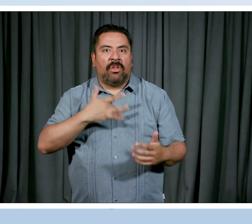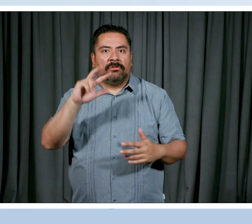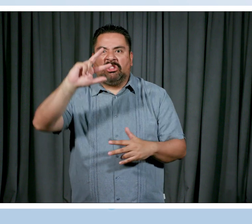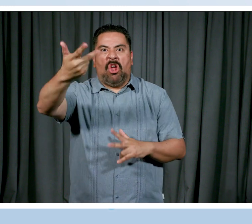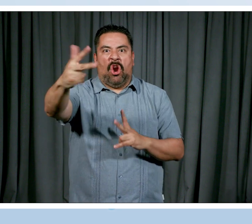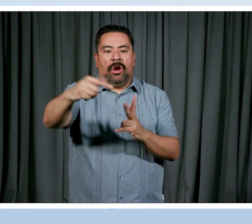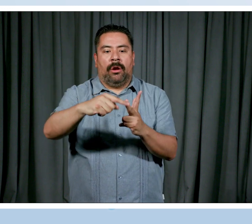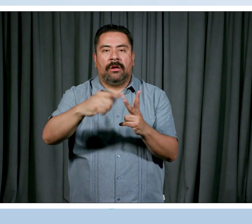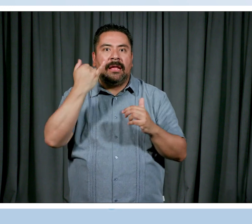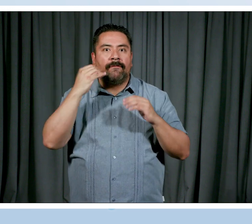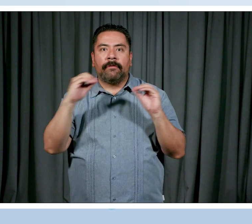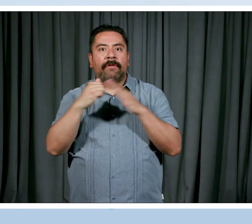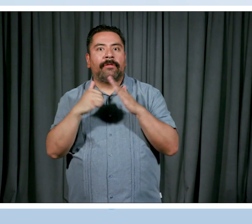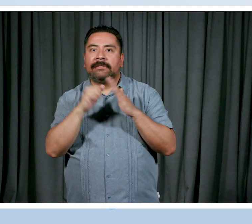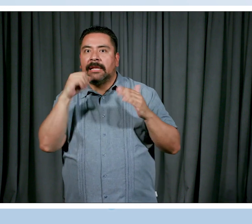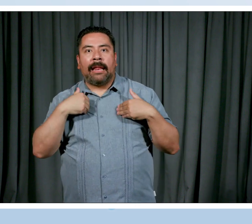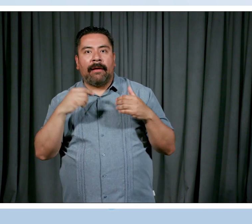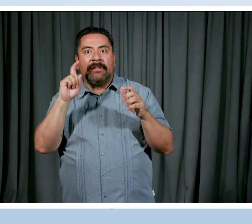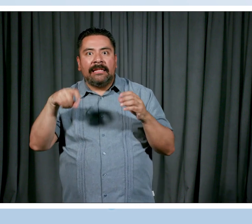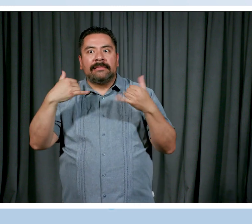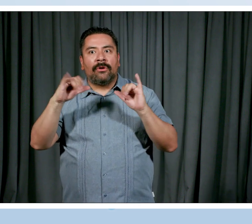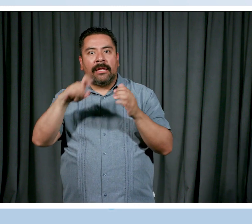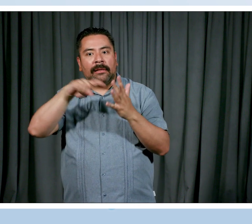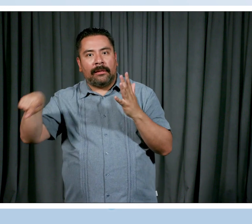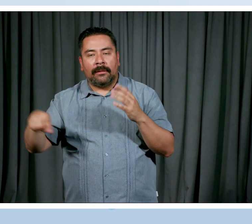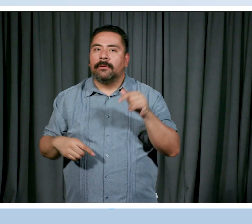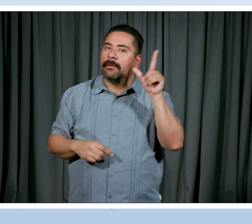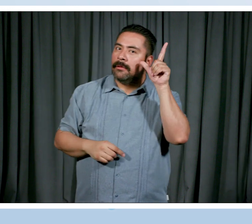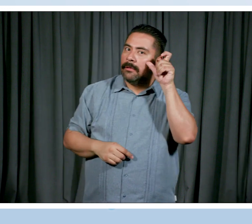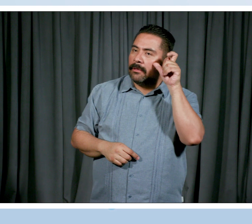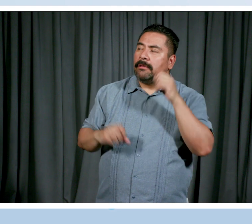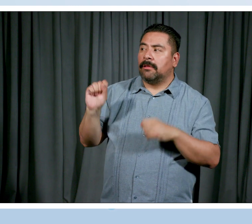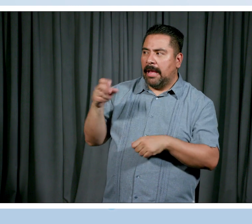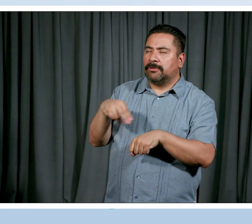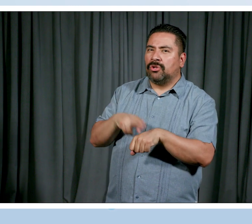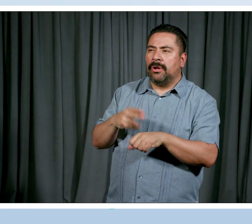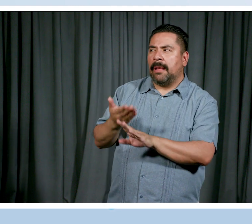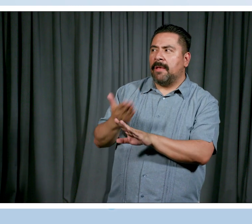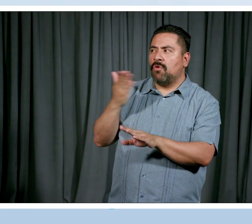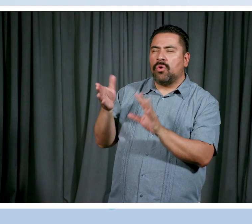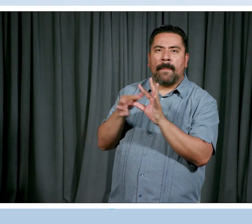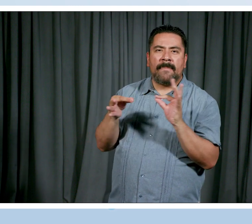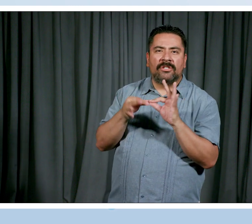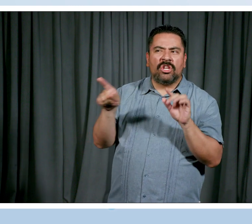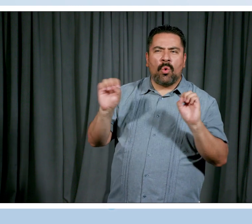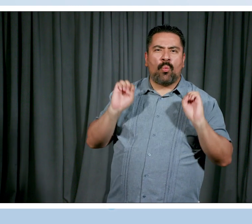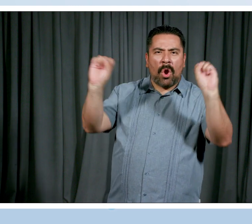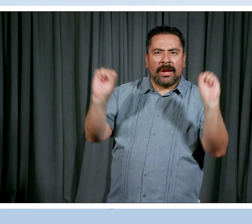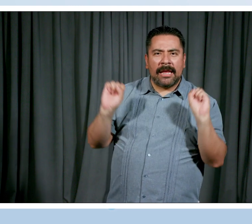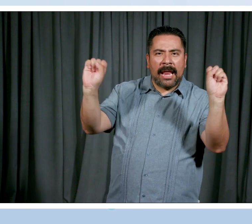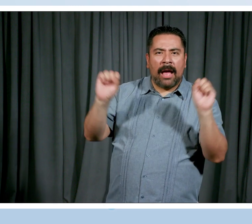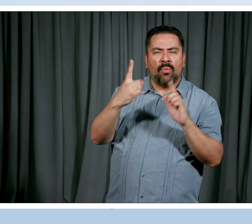their foundation hasn't been met. Yeah, absolutely. Alexa, earlier you mentioned working out as an example